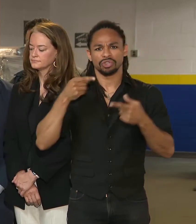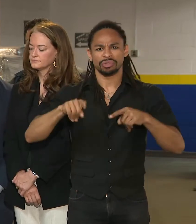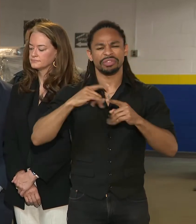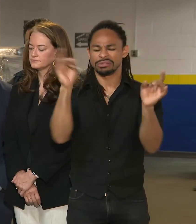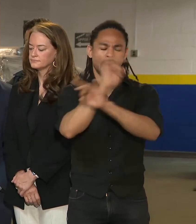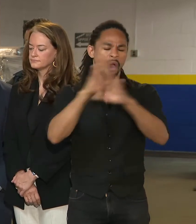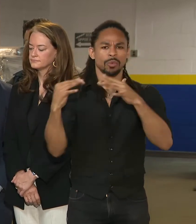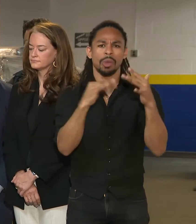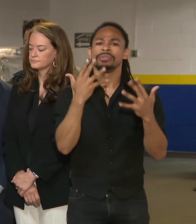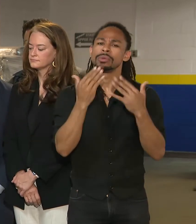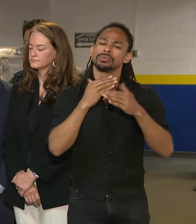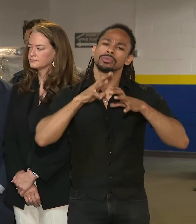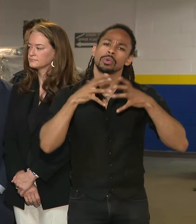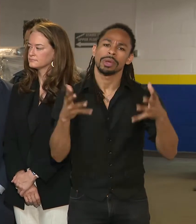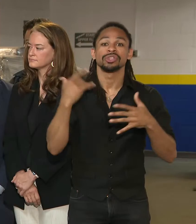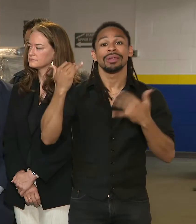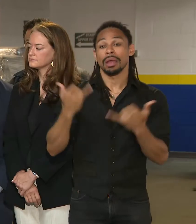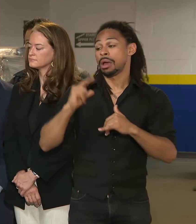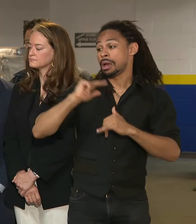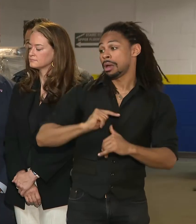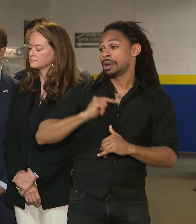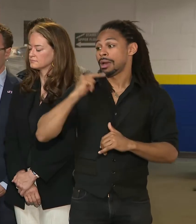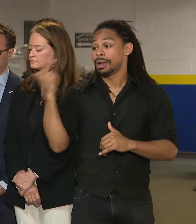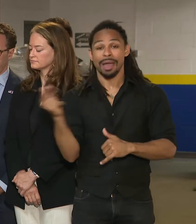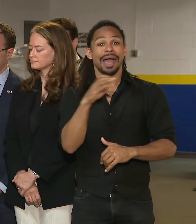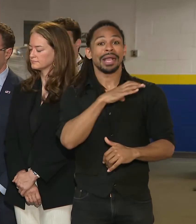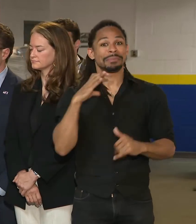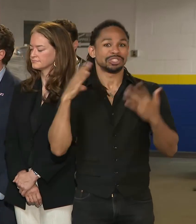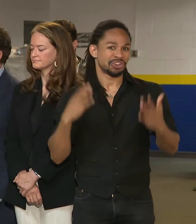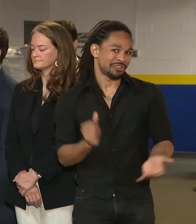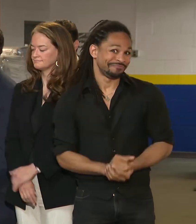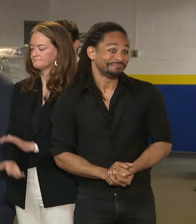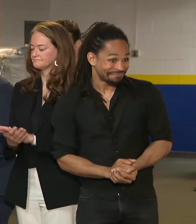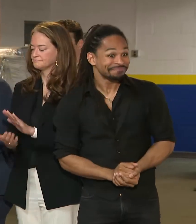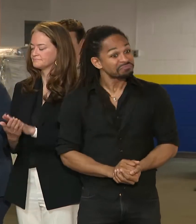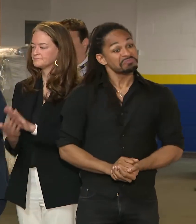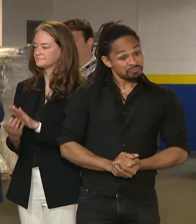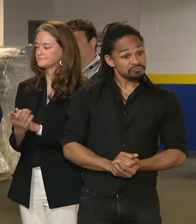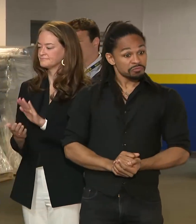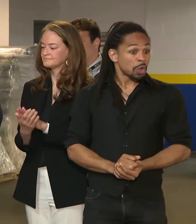you very much. I'll turn it back over to our Commissioner. Thank you, sir.